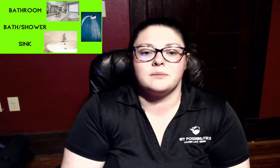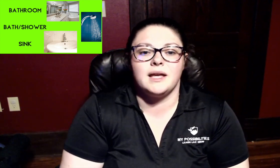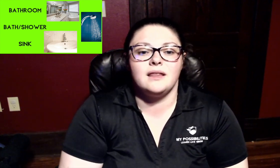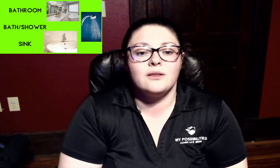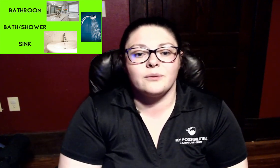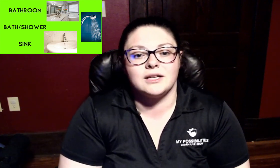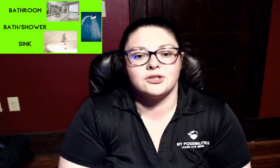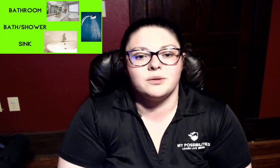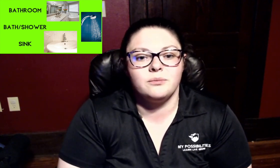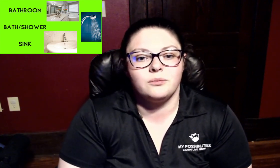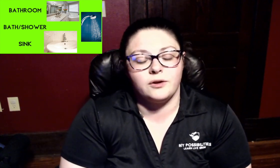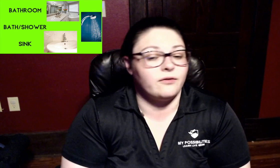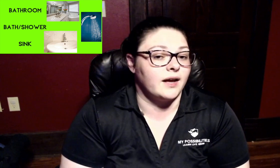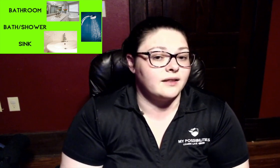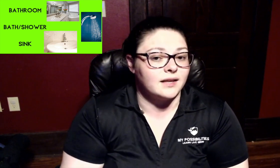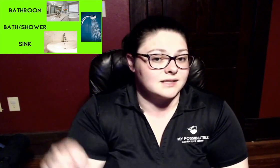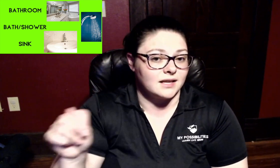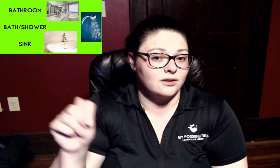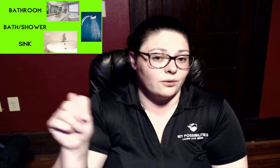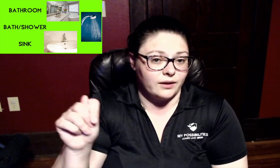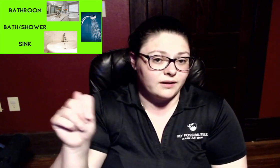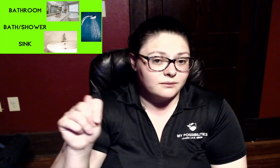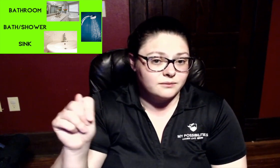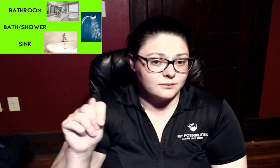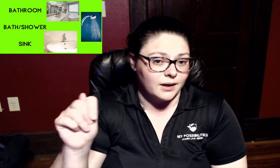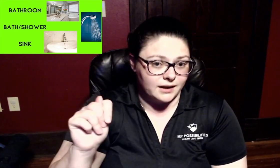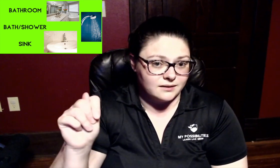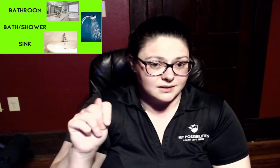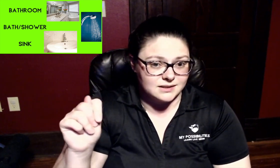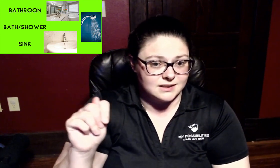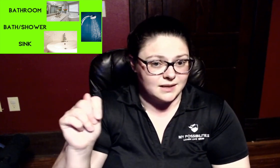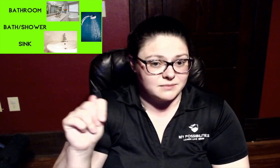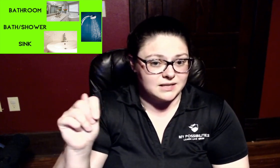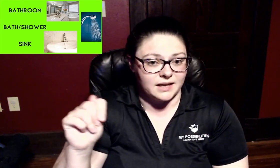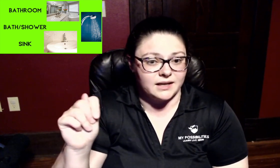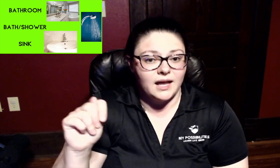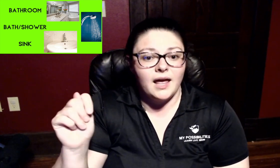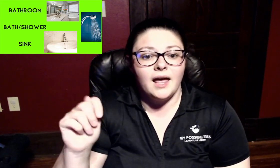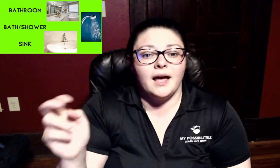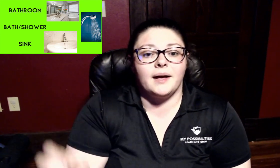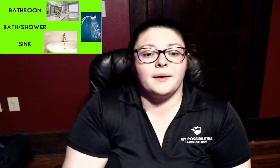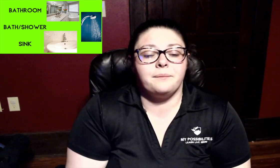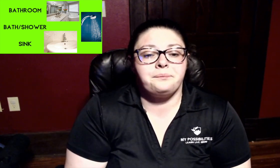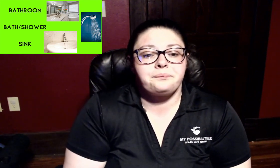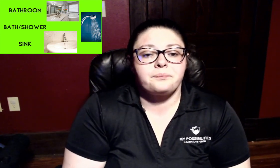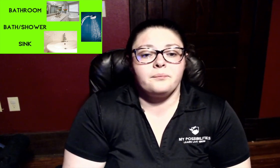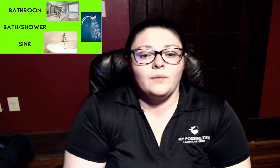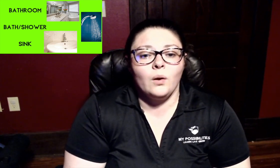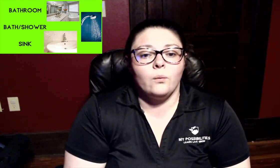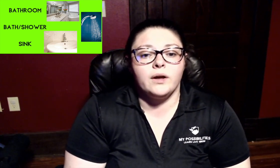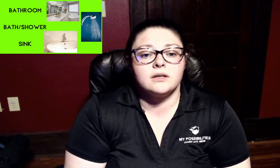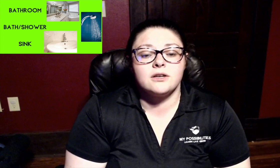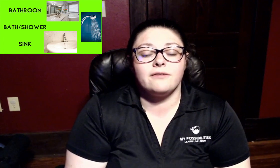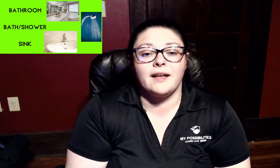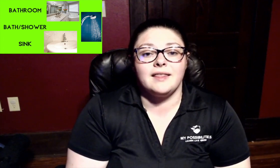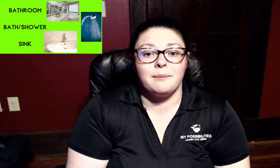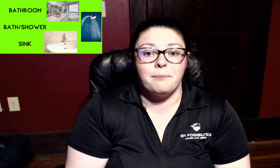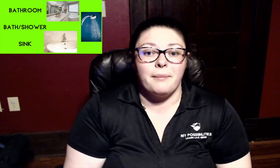In the restroom, we find things like the toilet, right? That's the same sign. We also find the